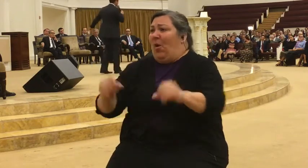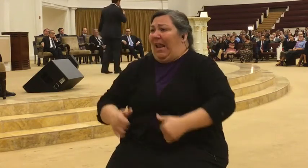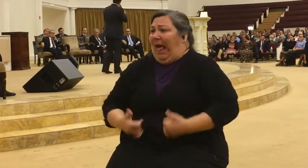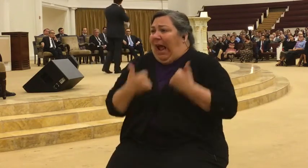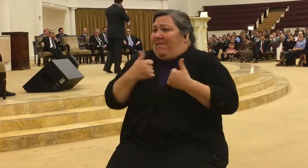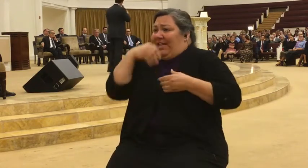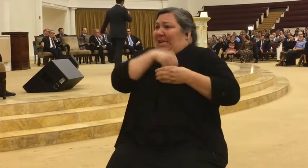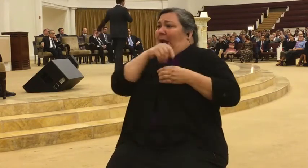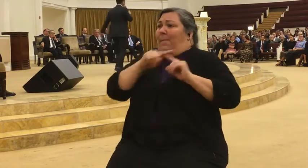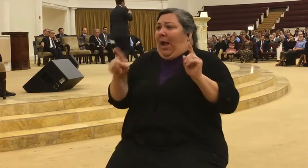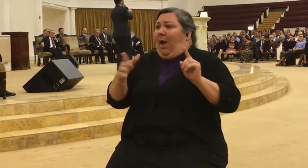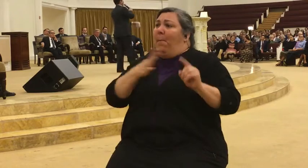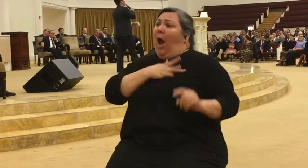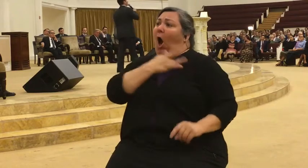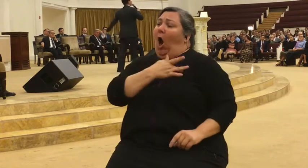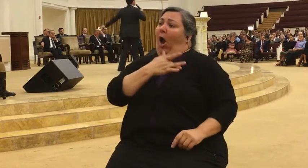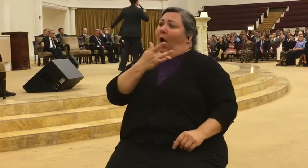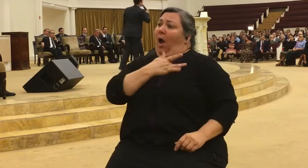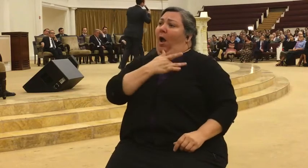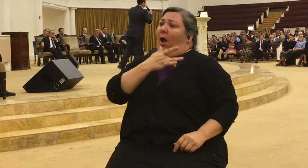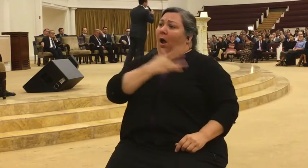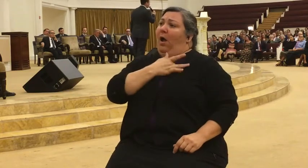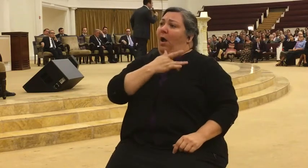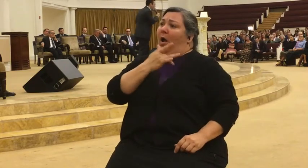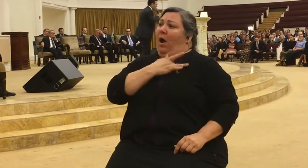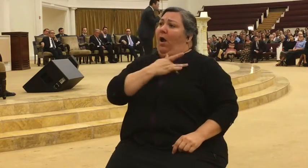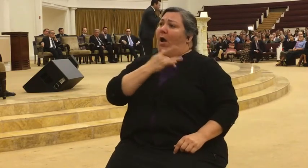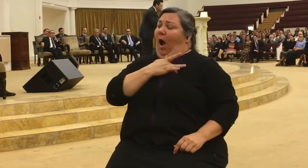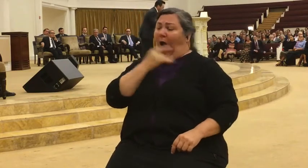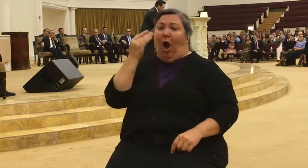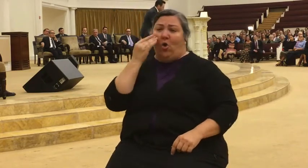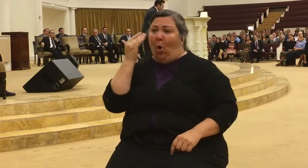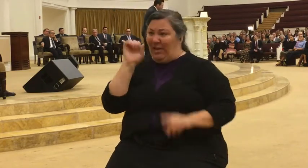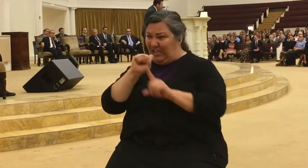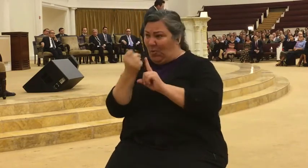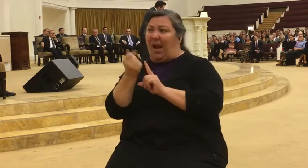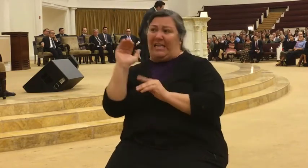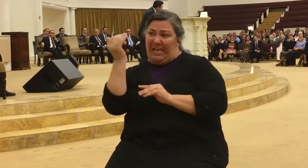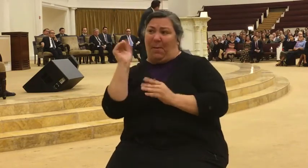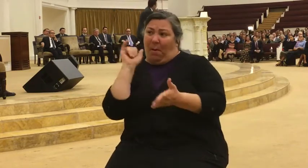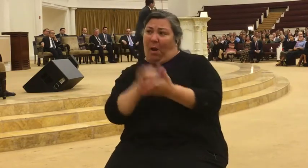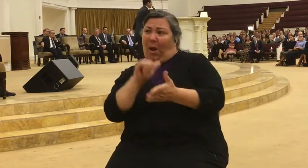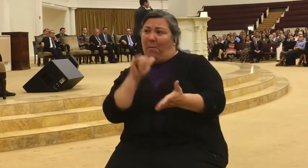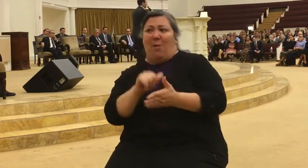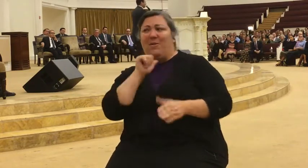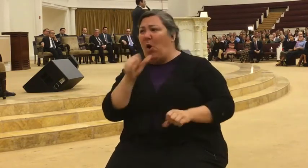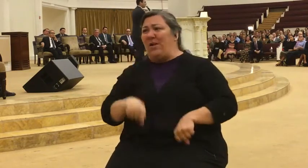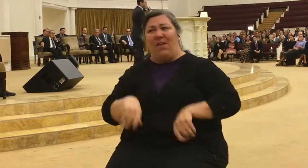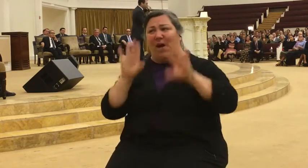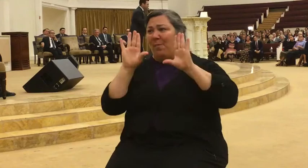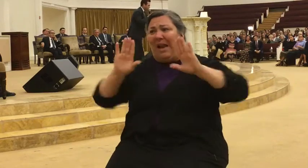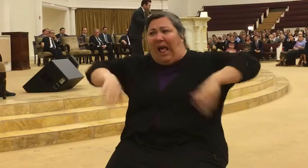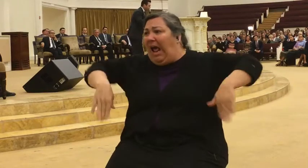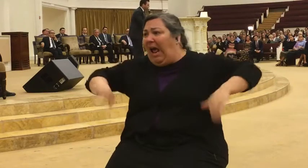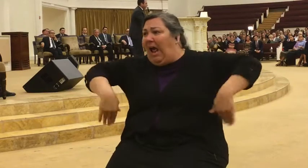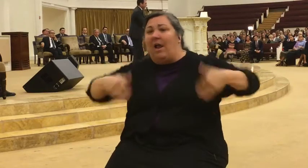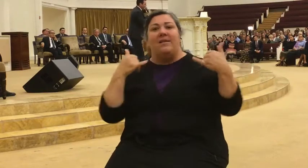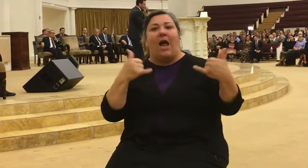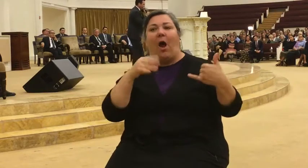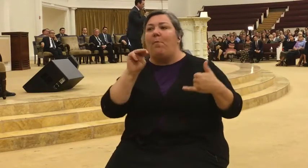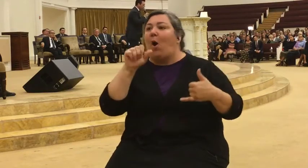there somewhere. I know it looks over, Mama, but don't give up on me yet." And today, Martin is